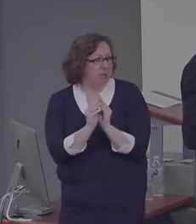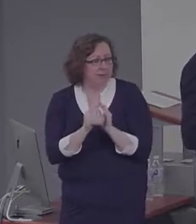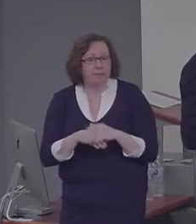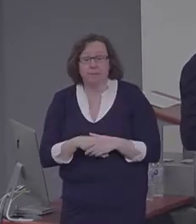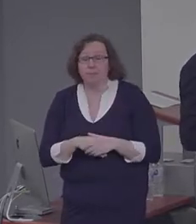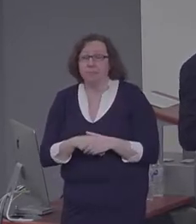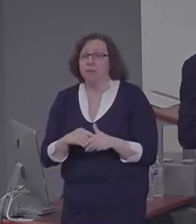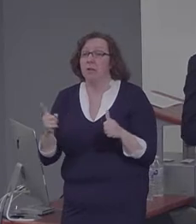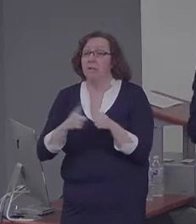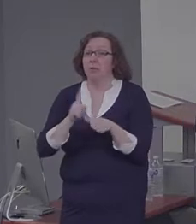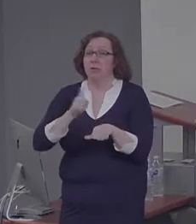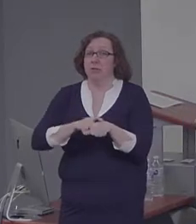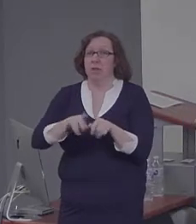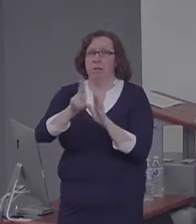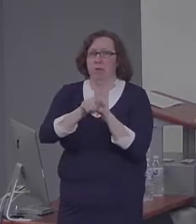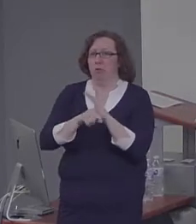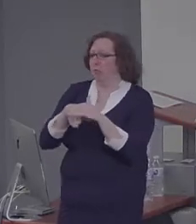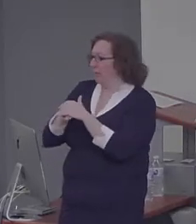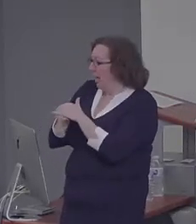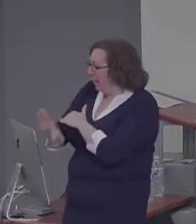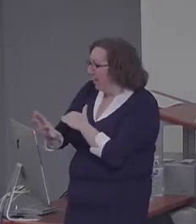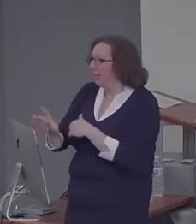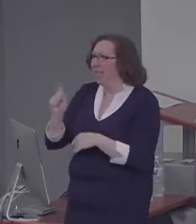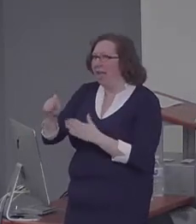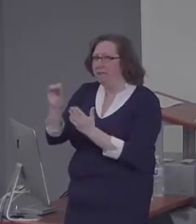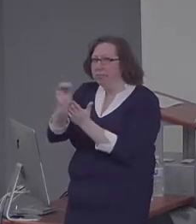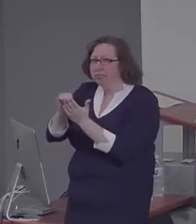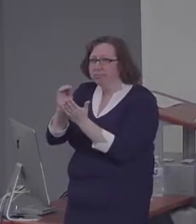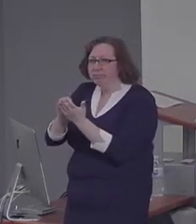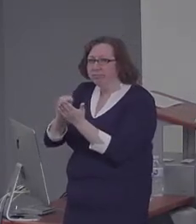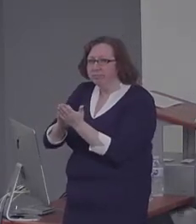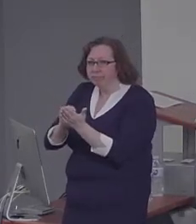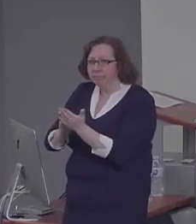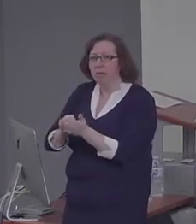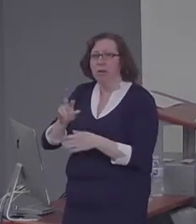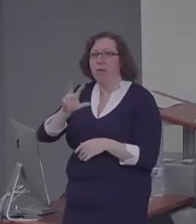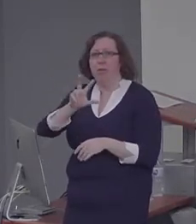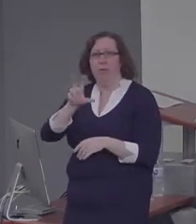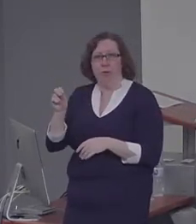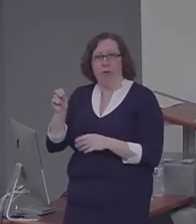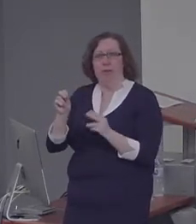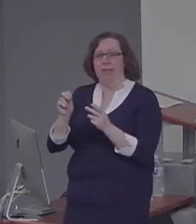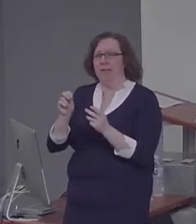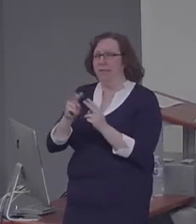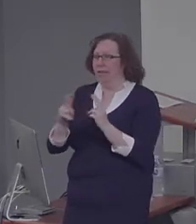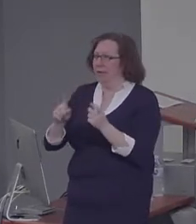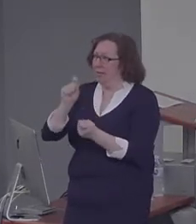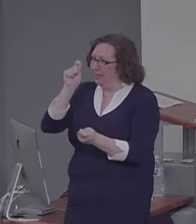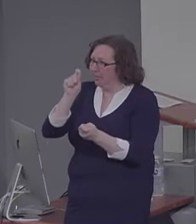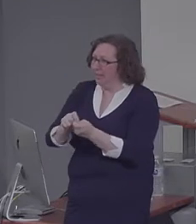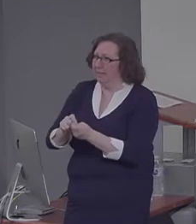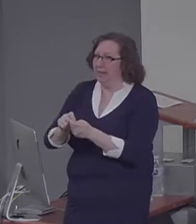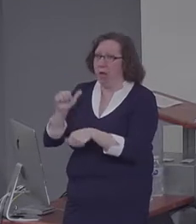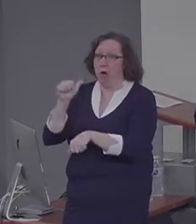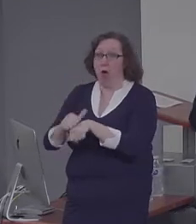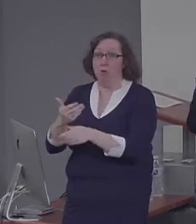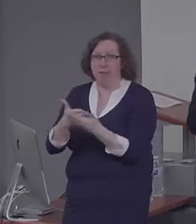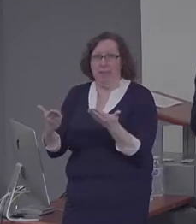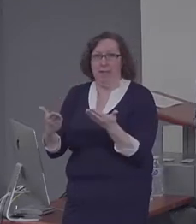they would have to list 30 specific concrete things that they are worried about, these college students. So